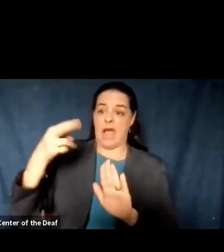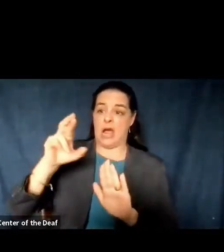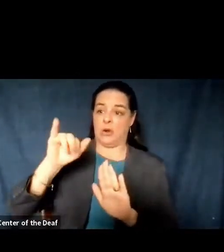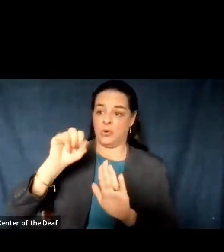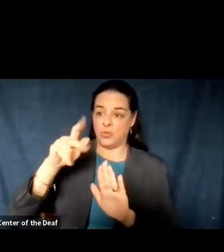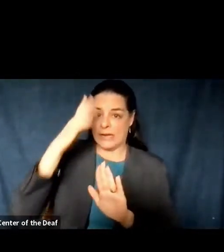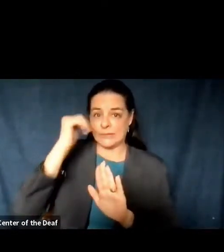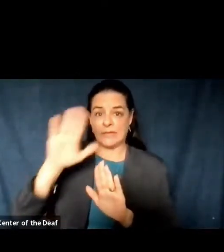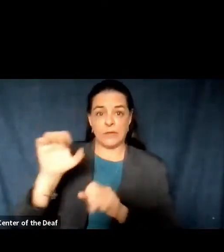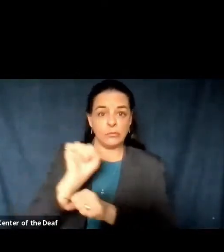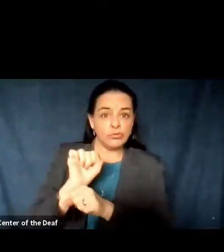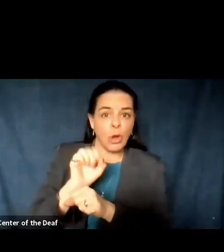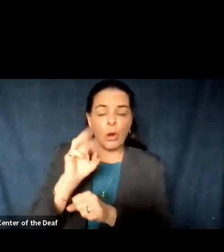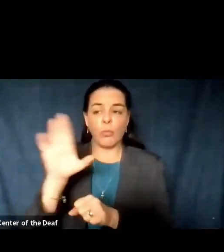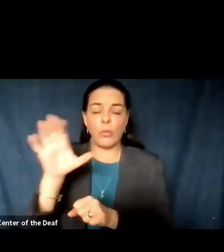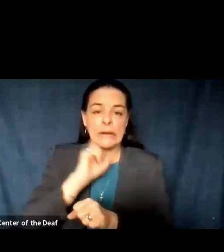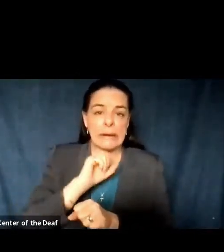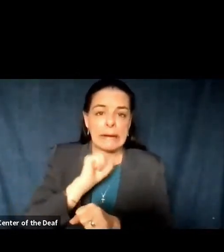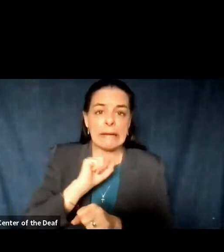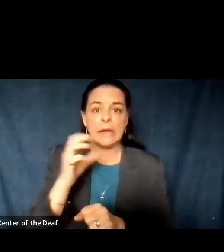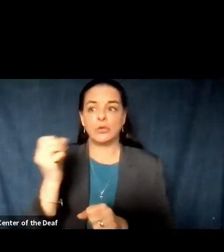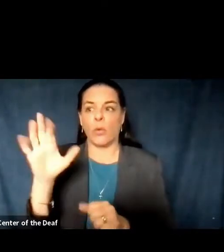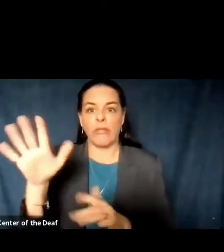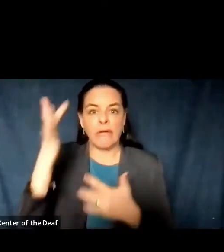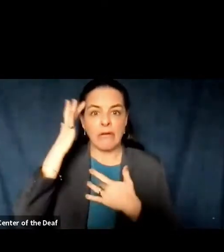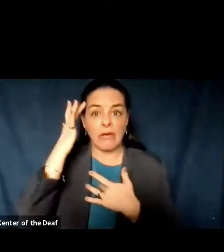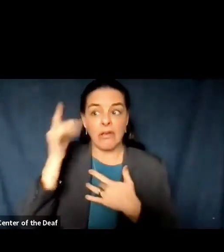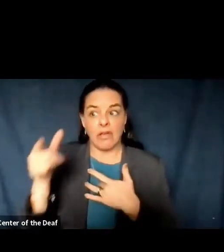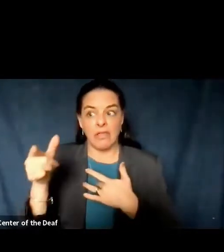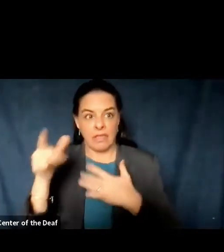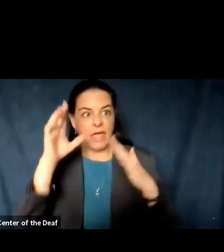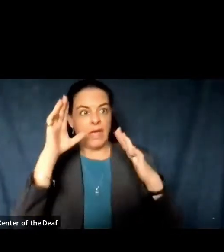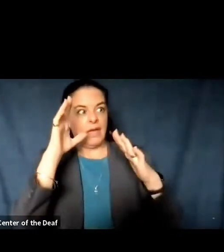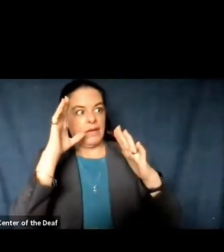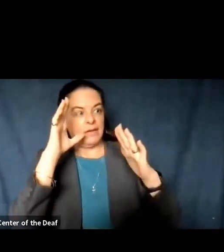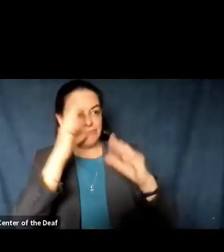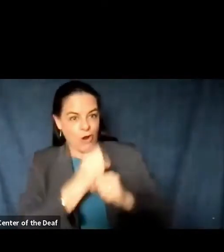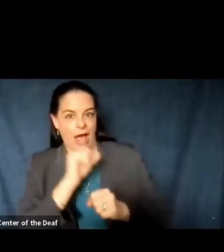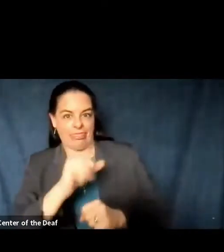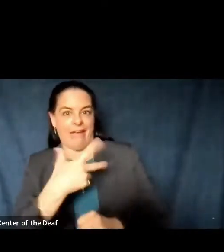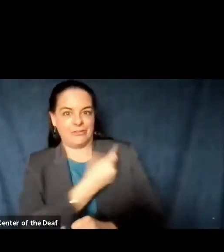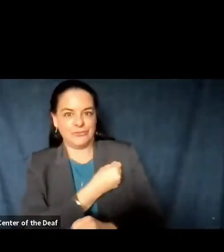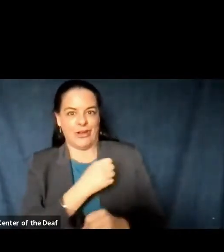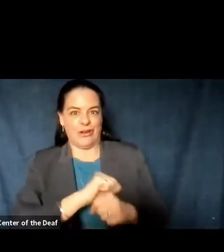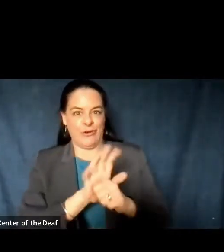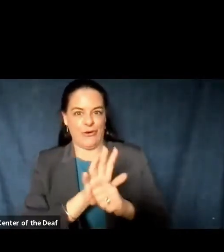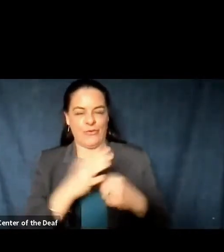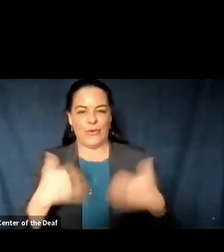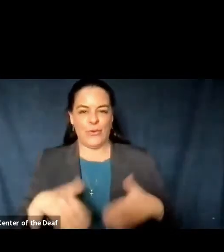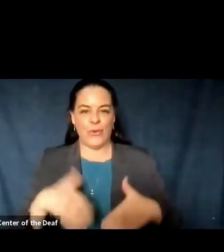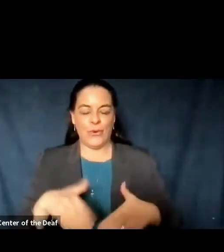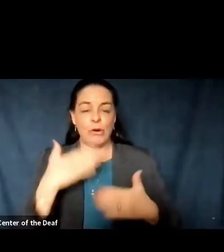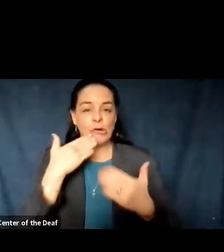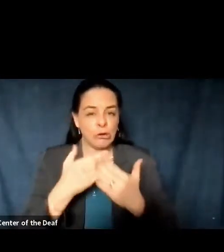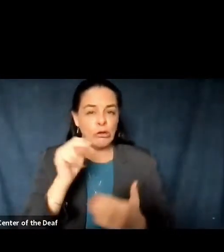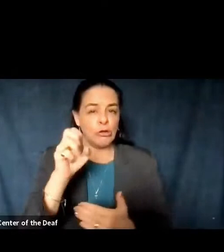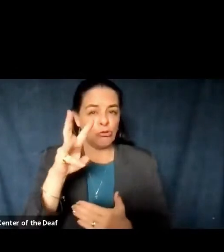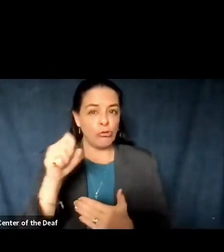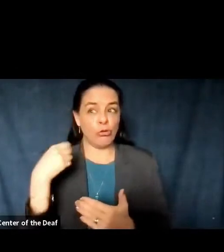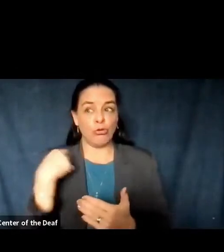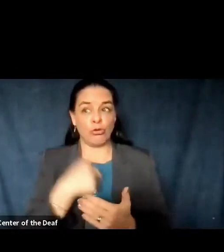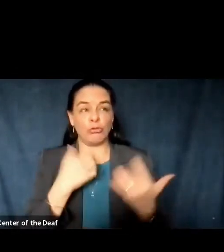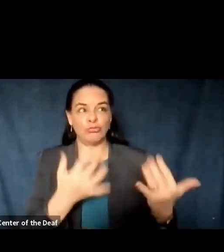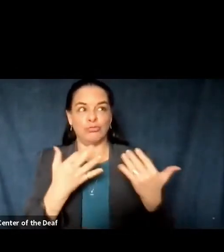profession received this much anticipated protection. This is good news, and it's what we've all been waiting for. And